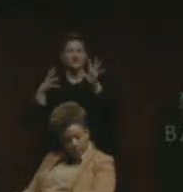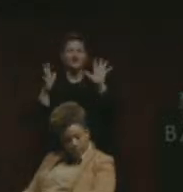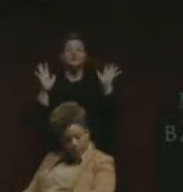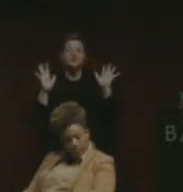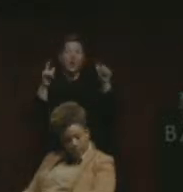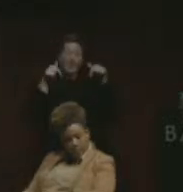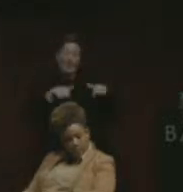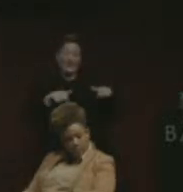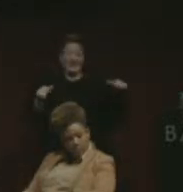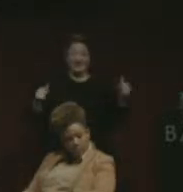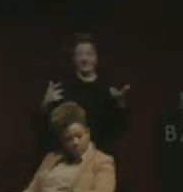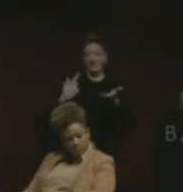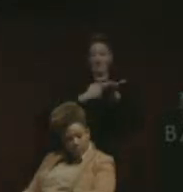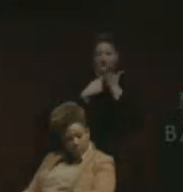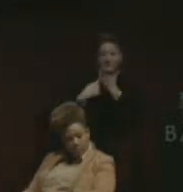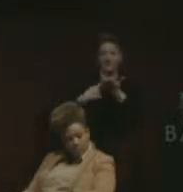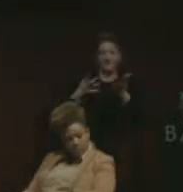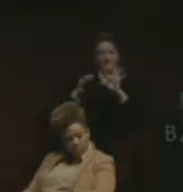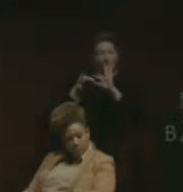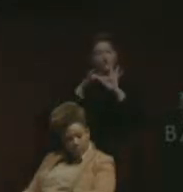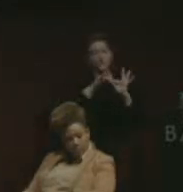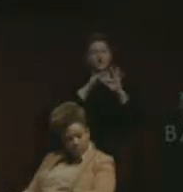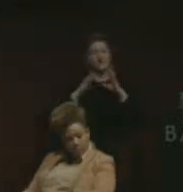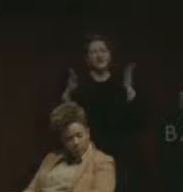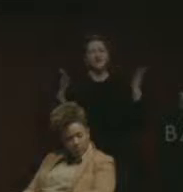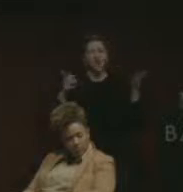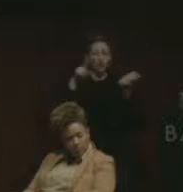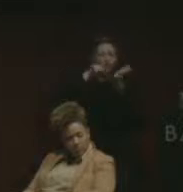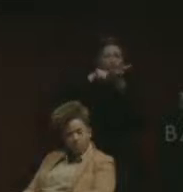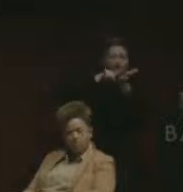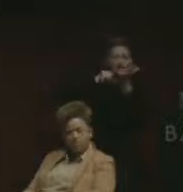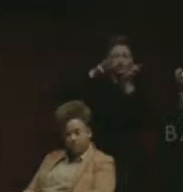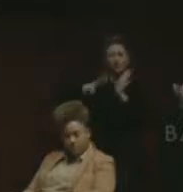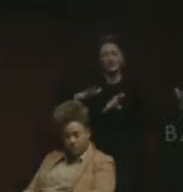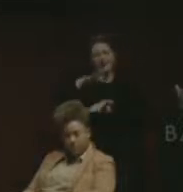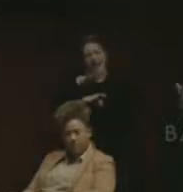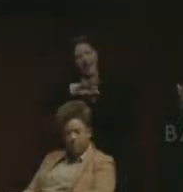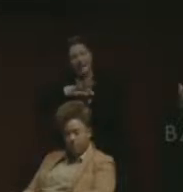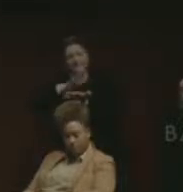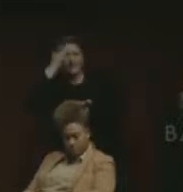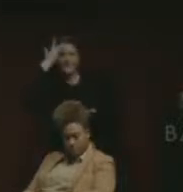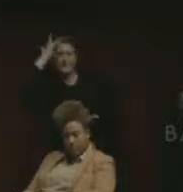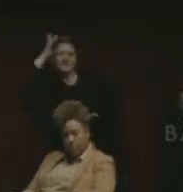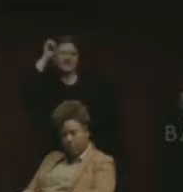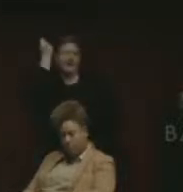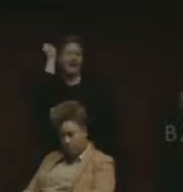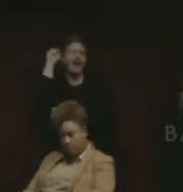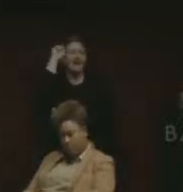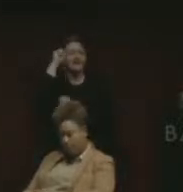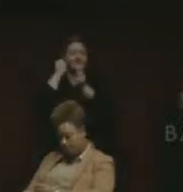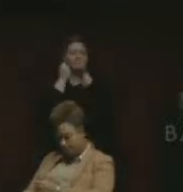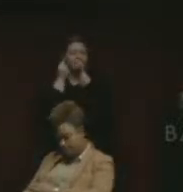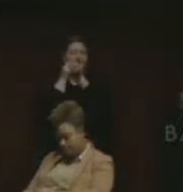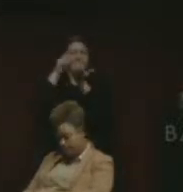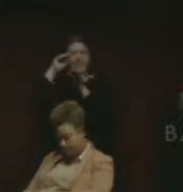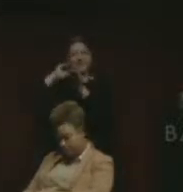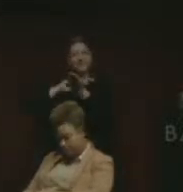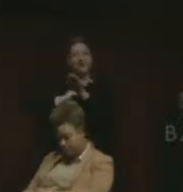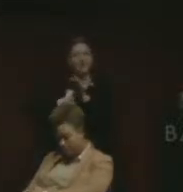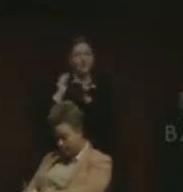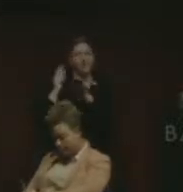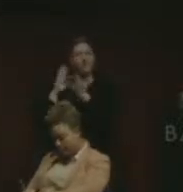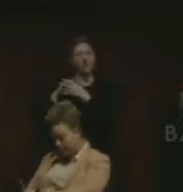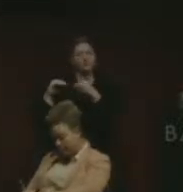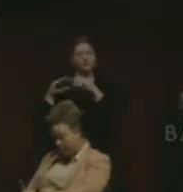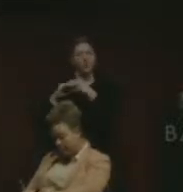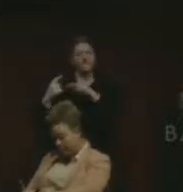this conversation, is the relationship between researchers and academics and activists and those who document the story of struggle